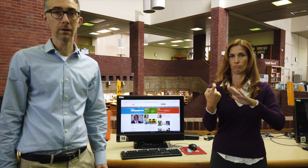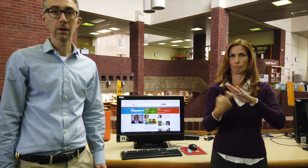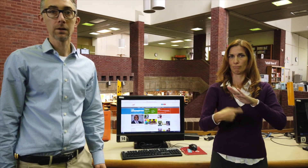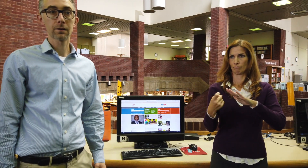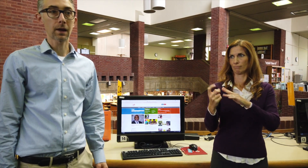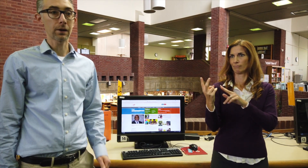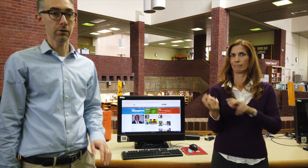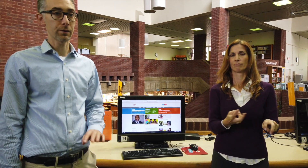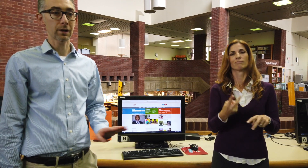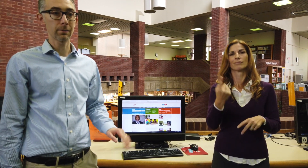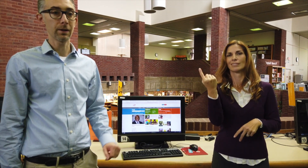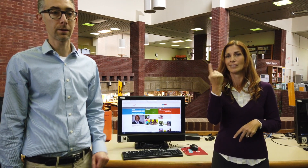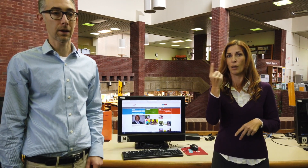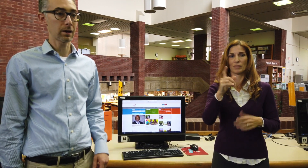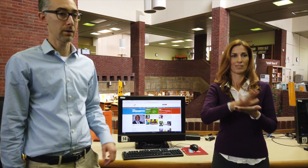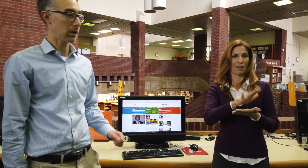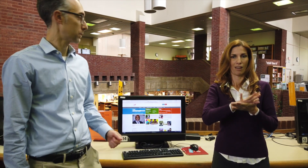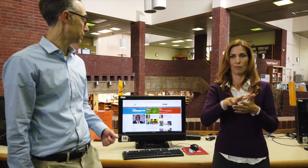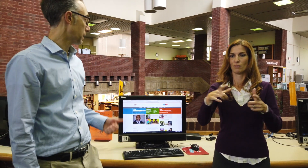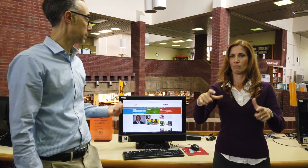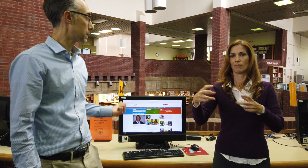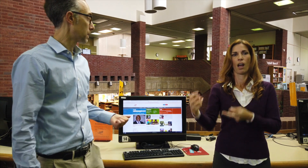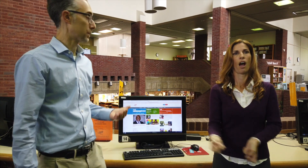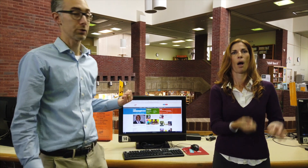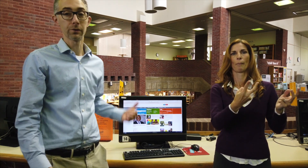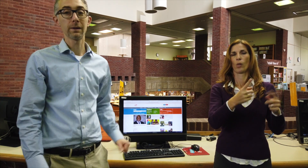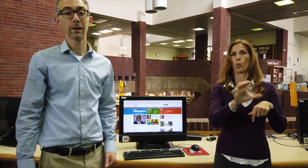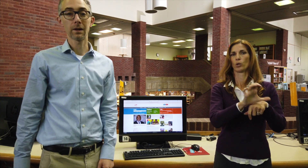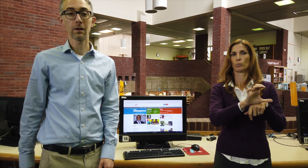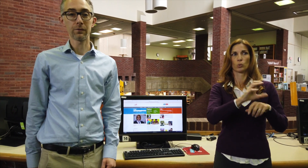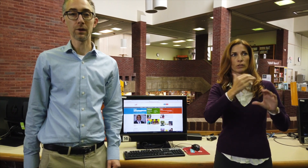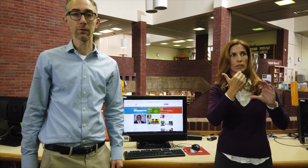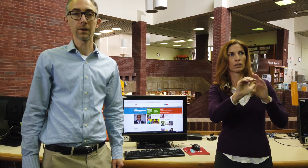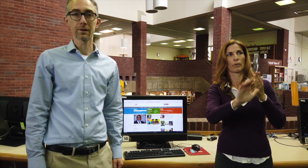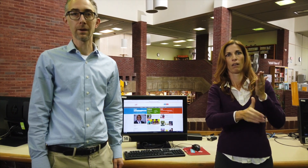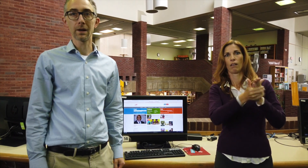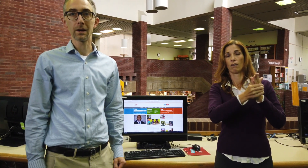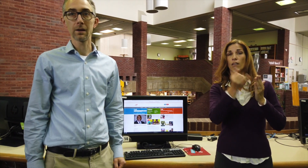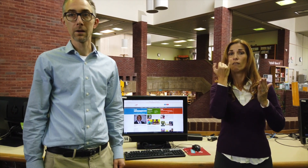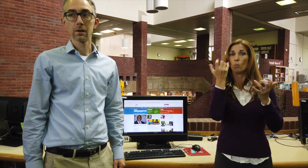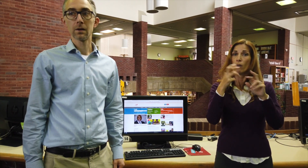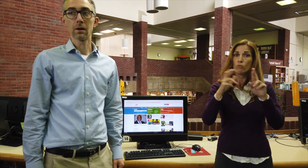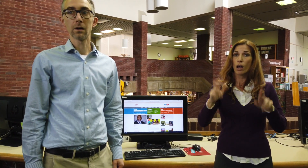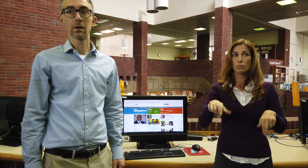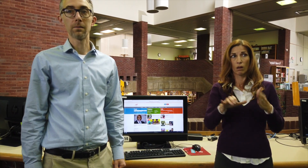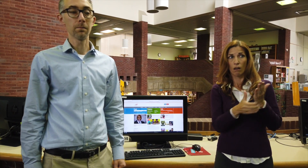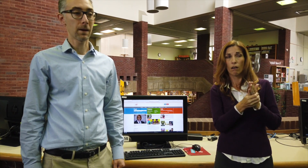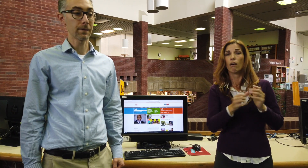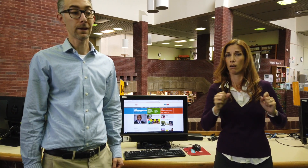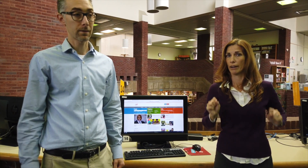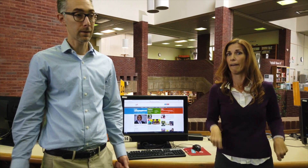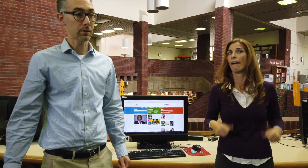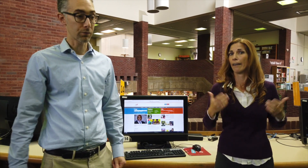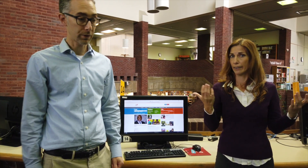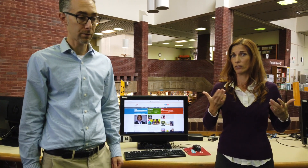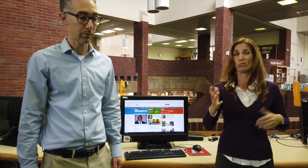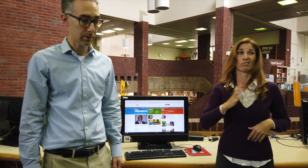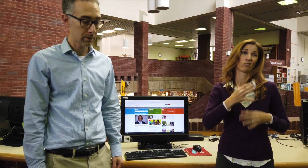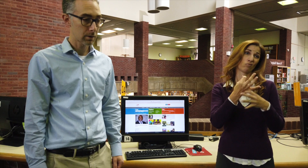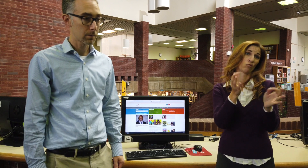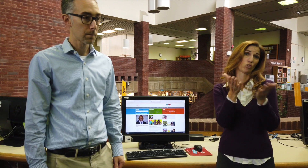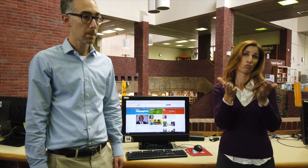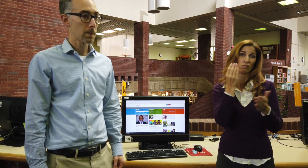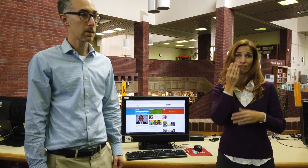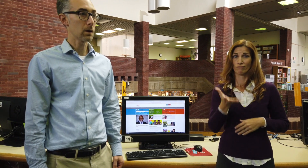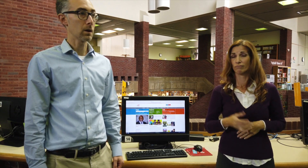you can scan your documents and upload them onto your email if you have a resume, and that's a free